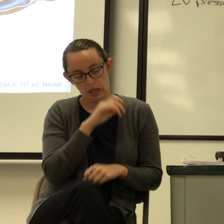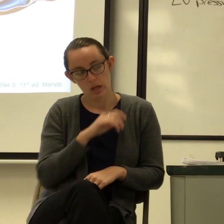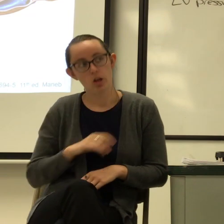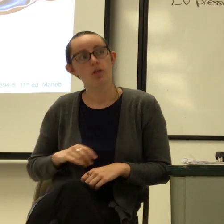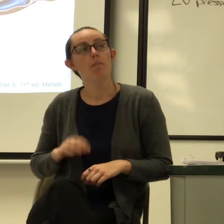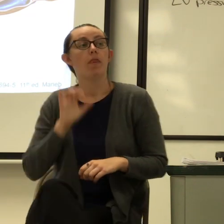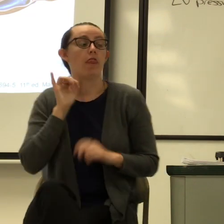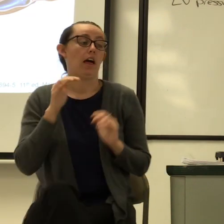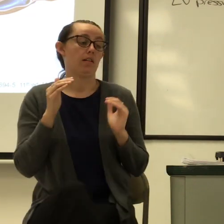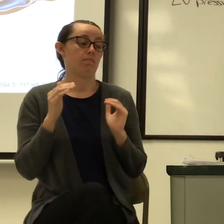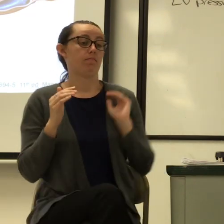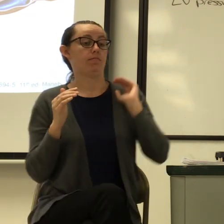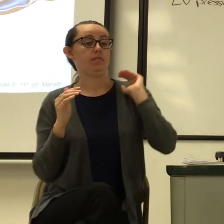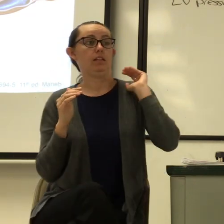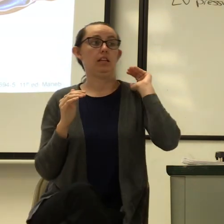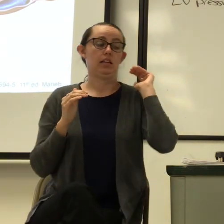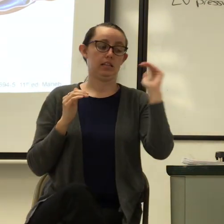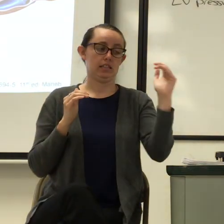exceeds